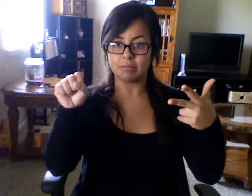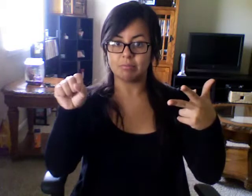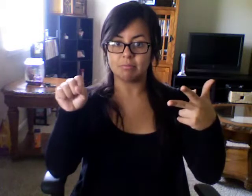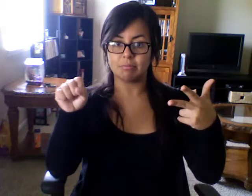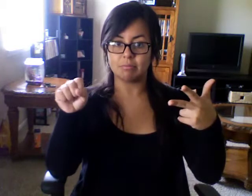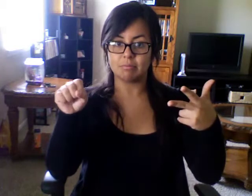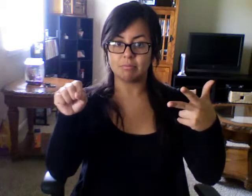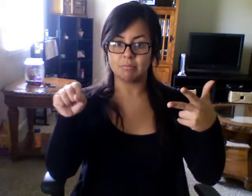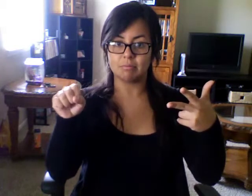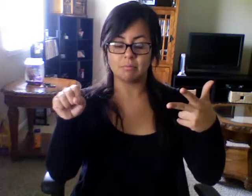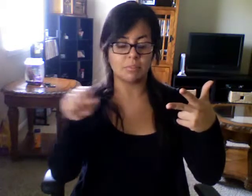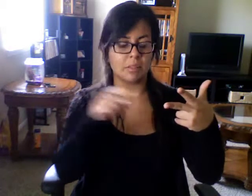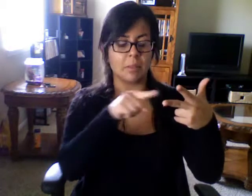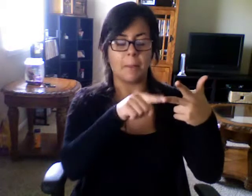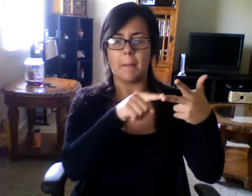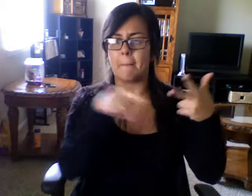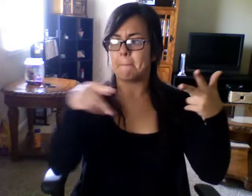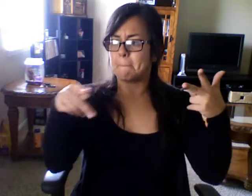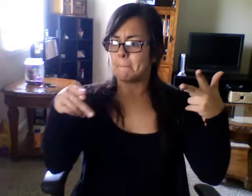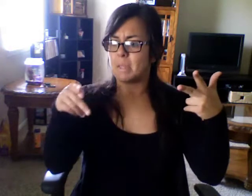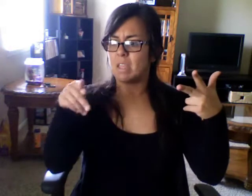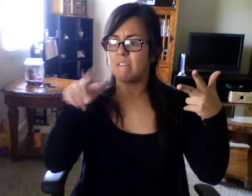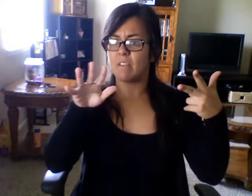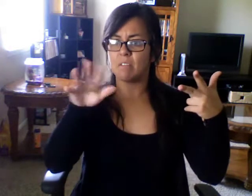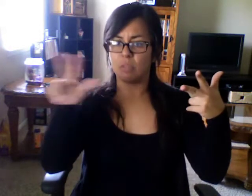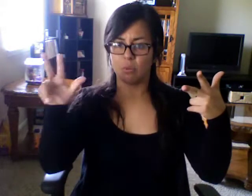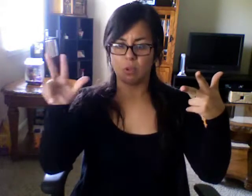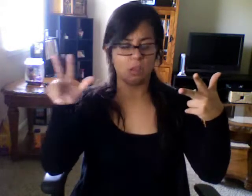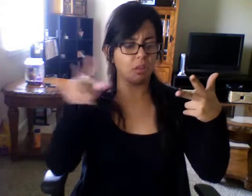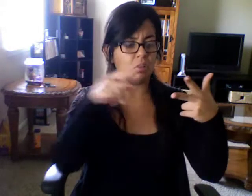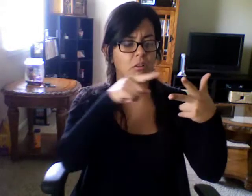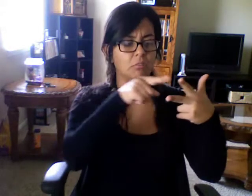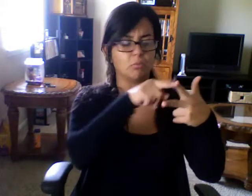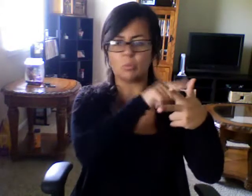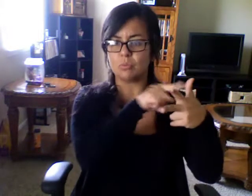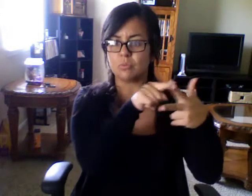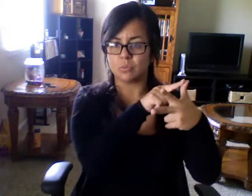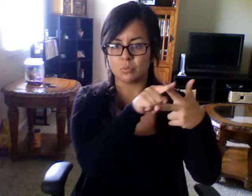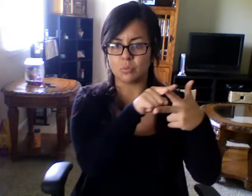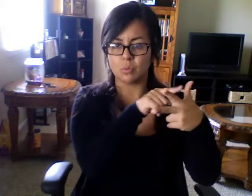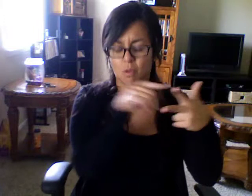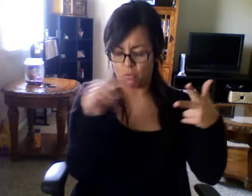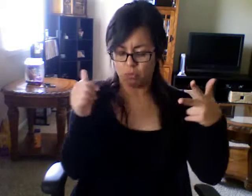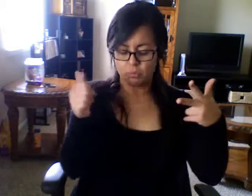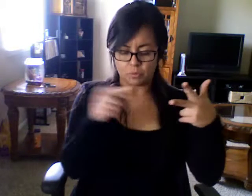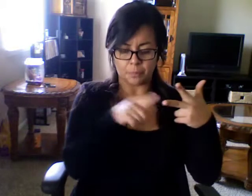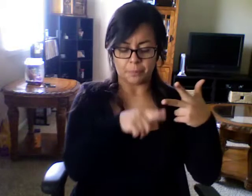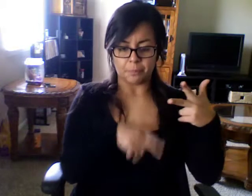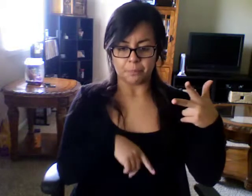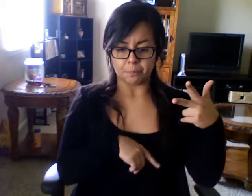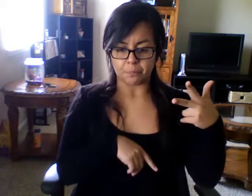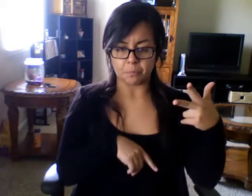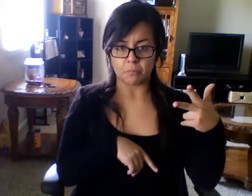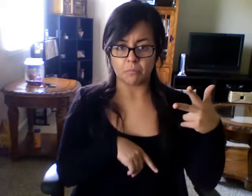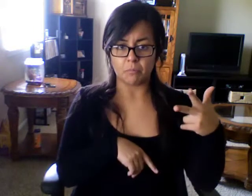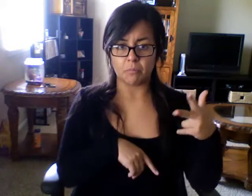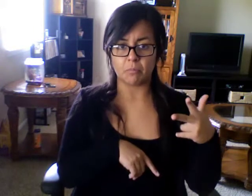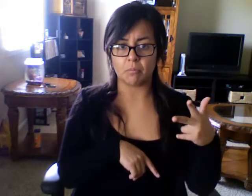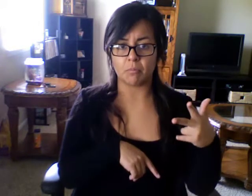since about the 80s. Yet there's no medicine I can prescribe to a patient with this or any of the numerous solid tumors caused by these